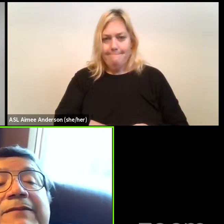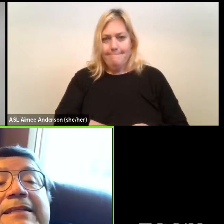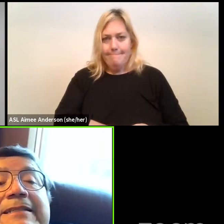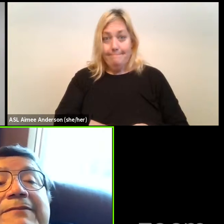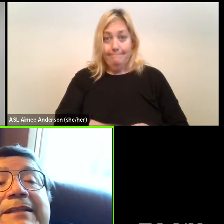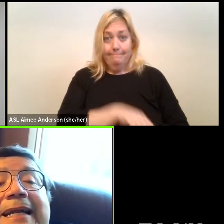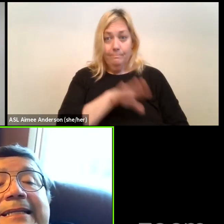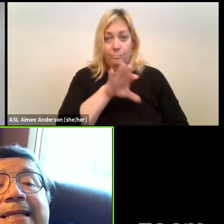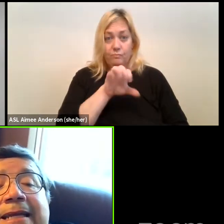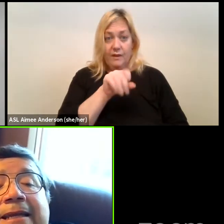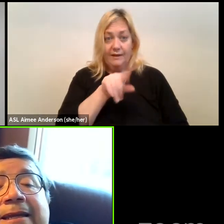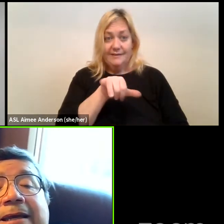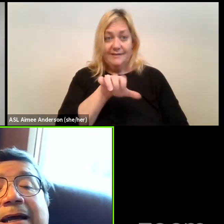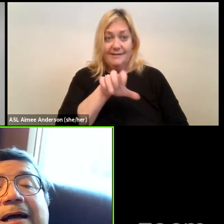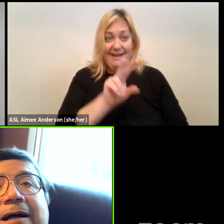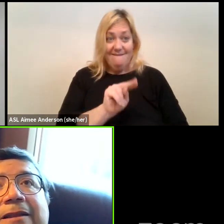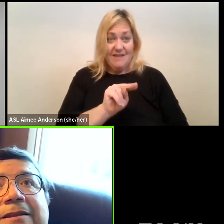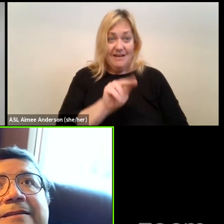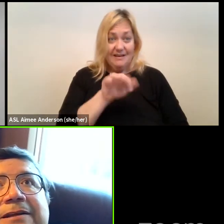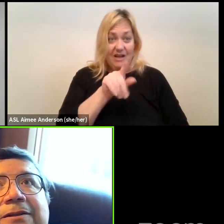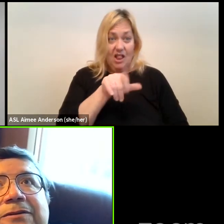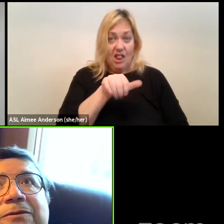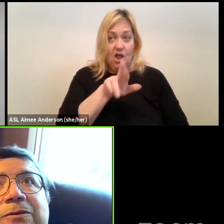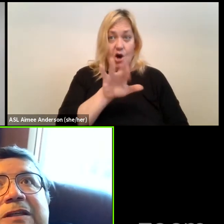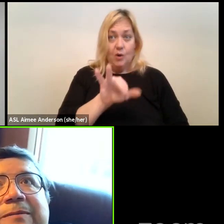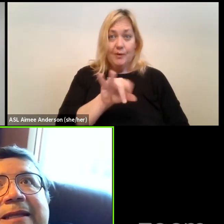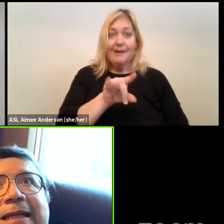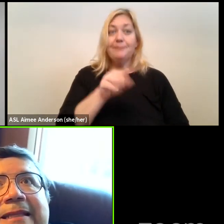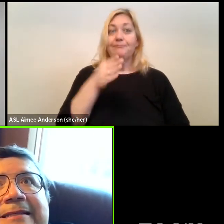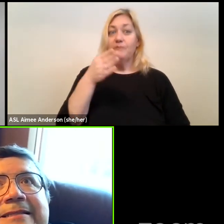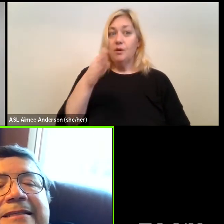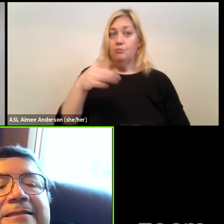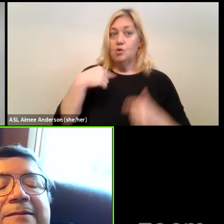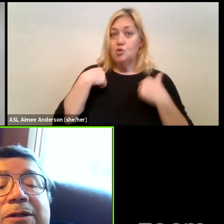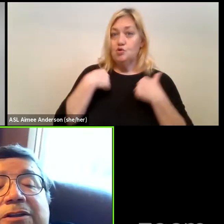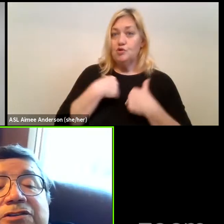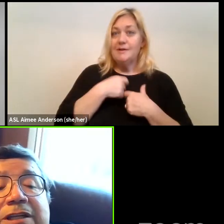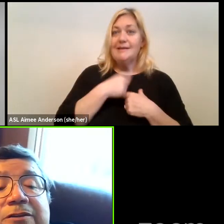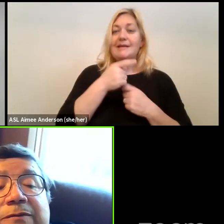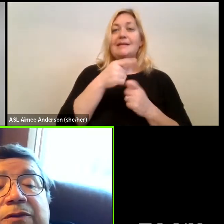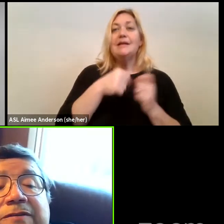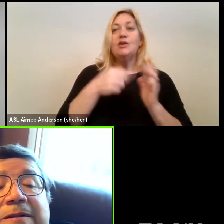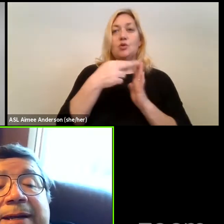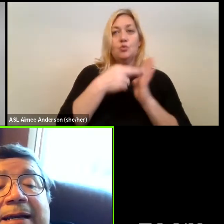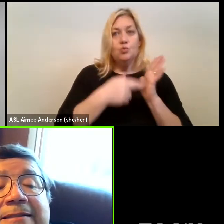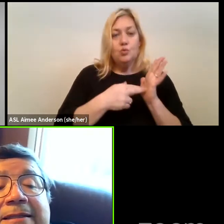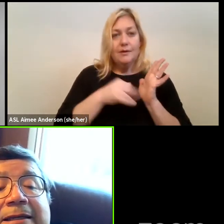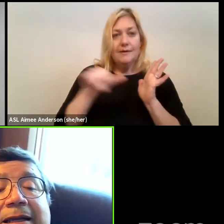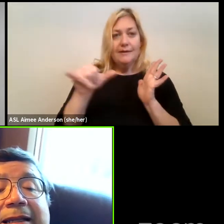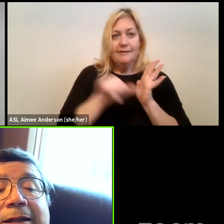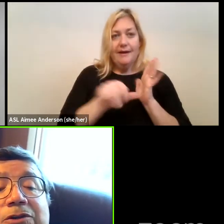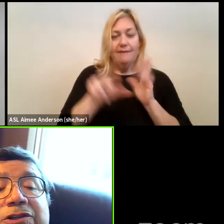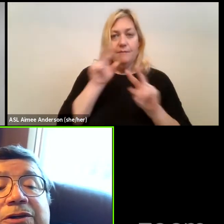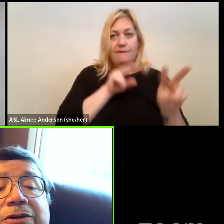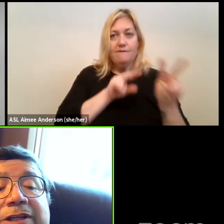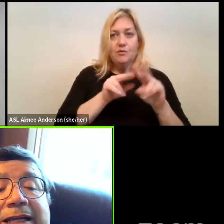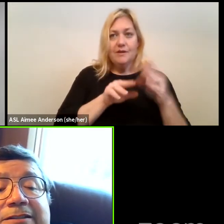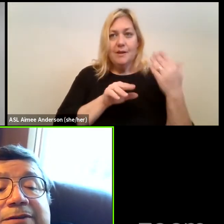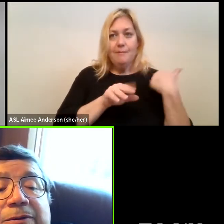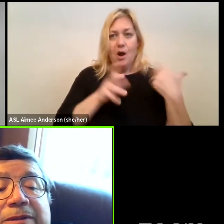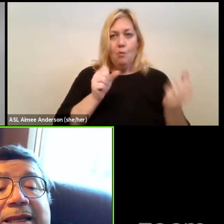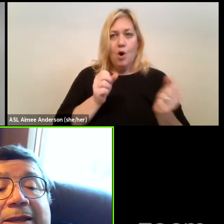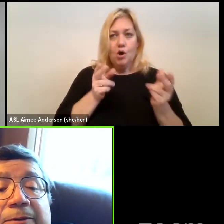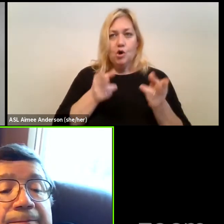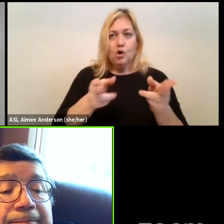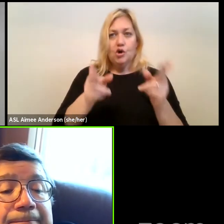Stephen Larry, 57th AD. This has gone through the Rules Committee. This is similar to agendas we've used in the past, and I would urge a